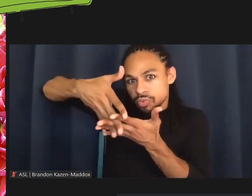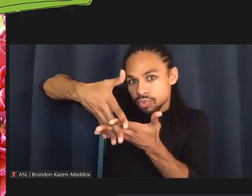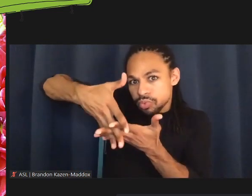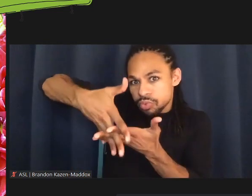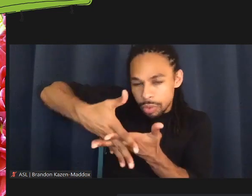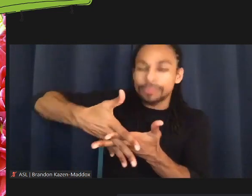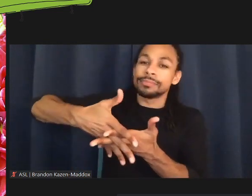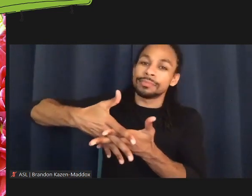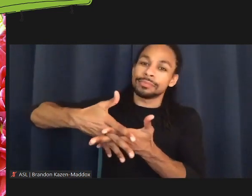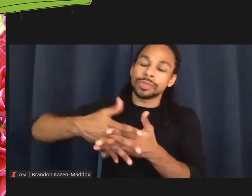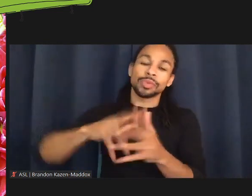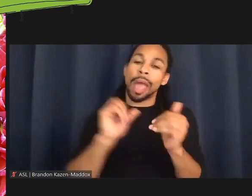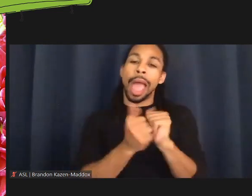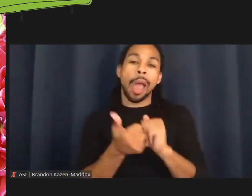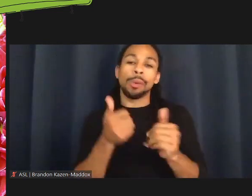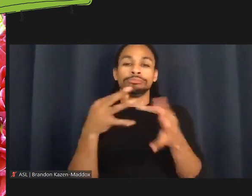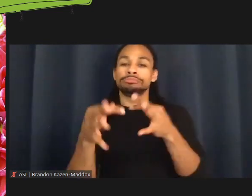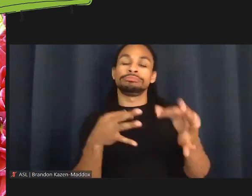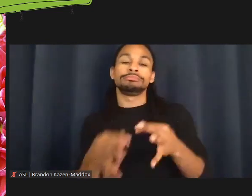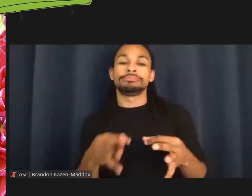how to make salabat.